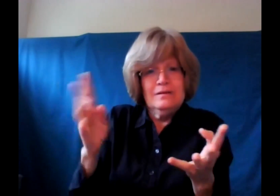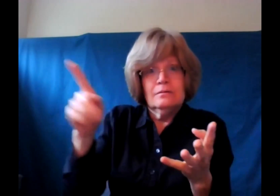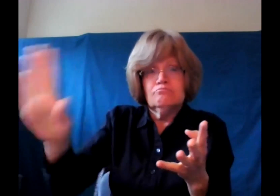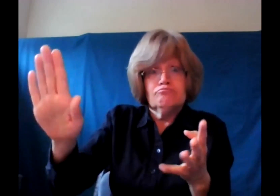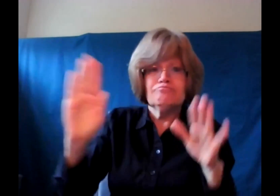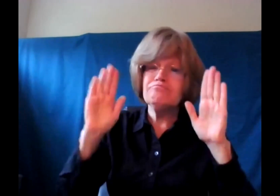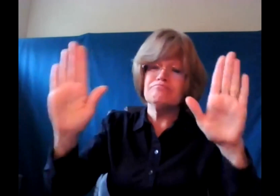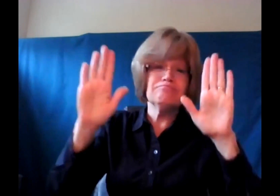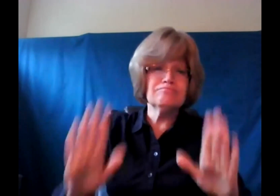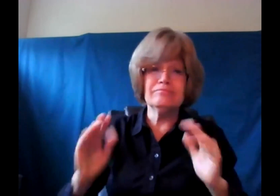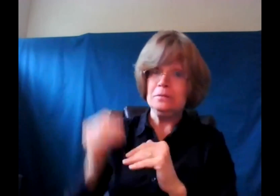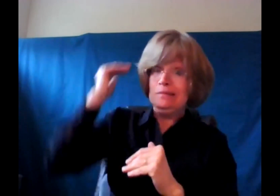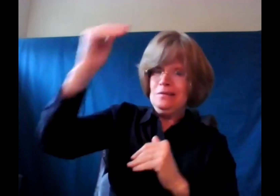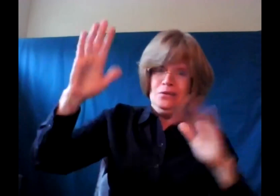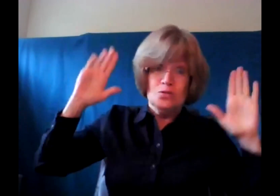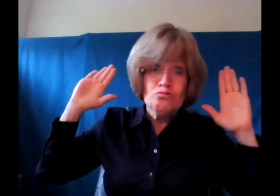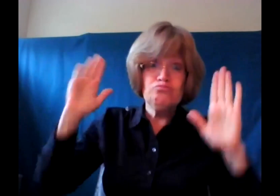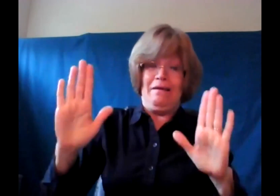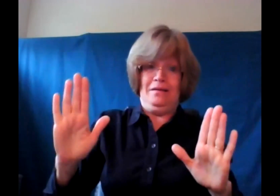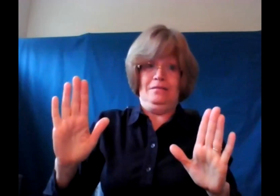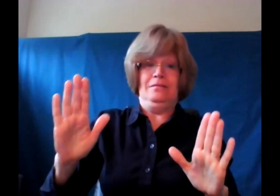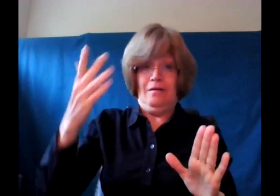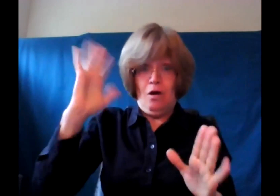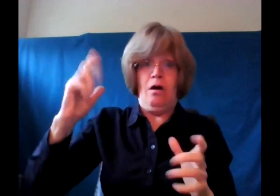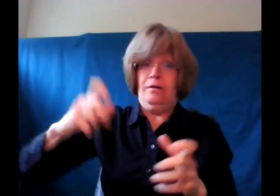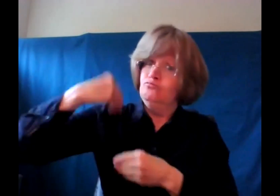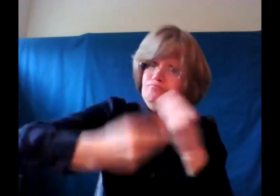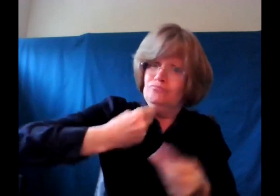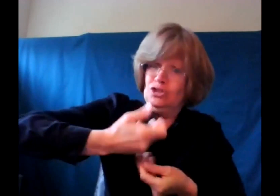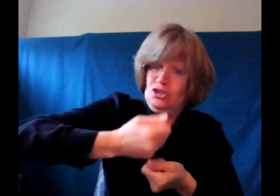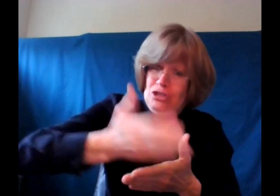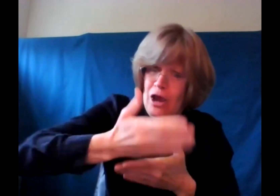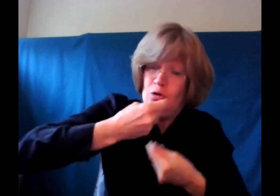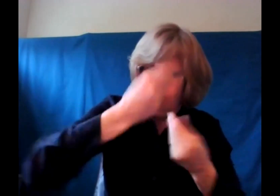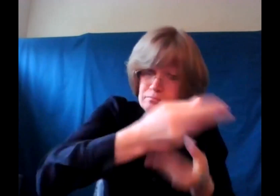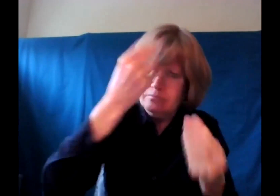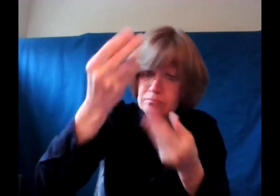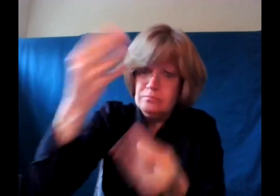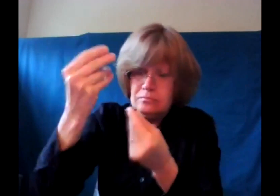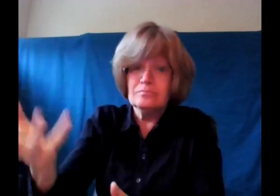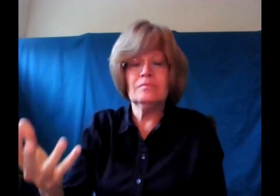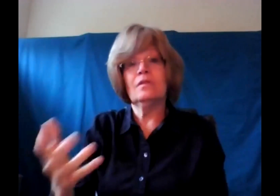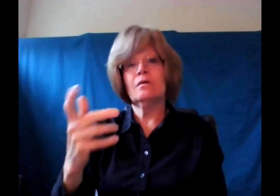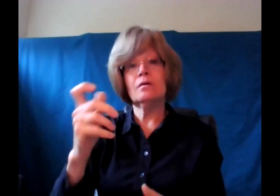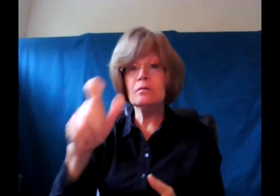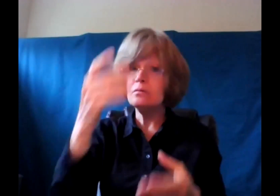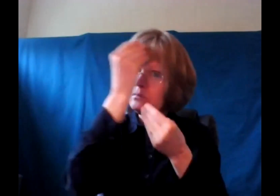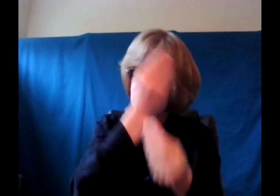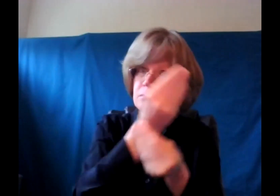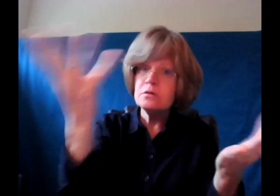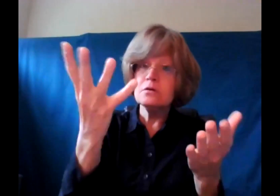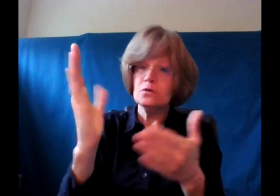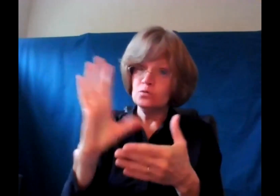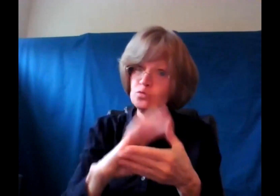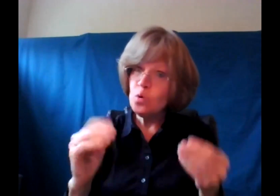the exceeding greatness of God. We have to begin to tell the story